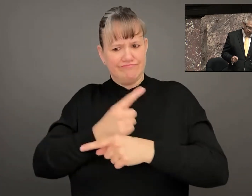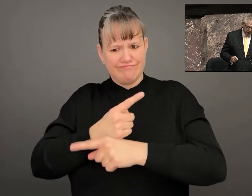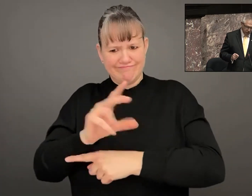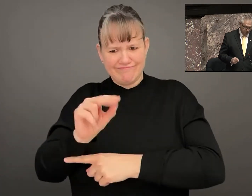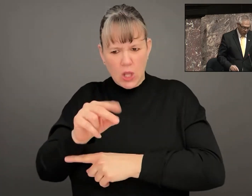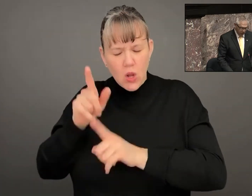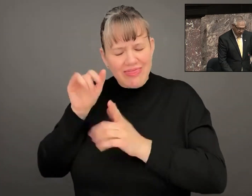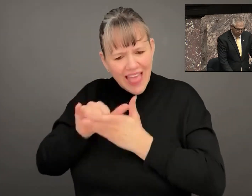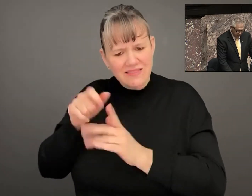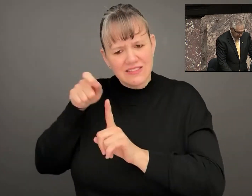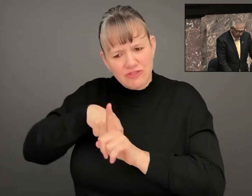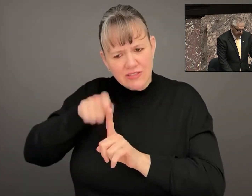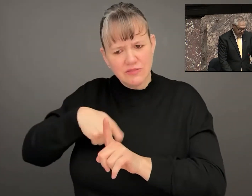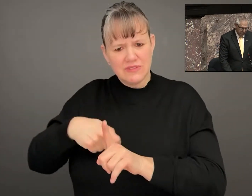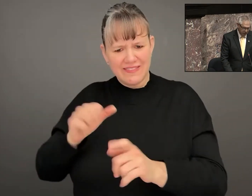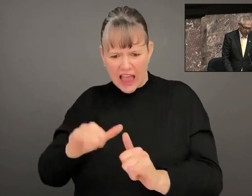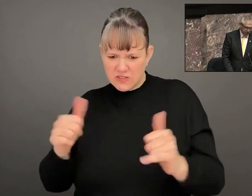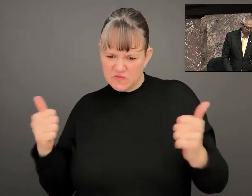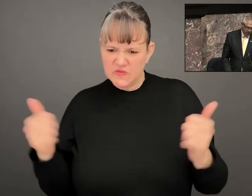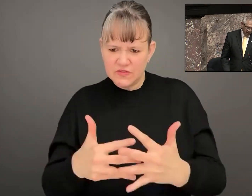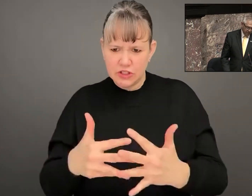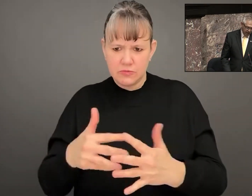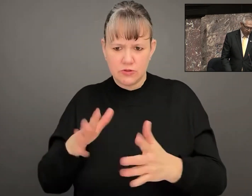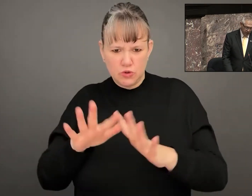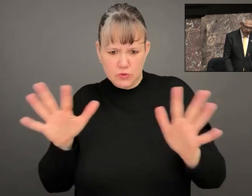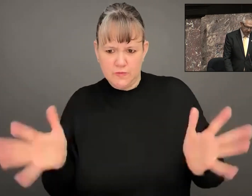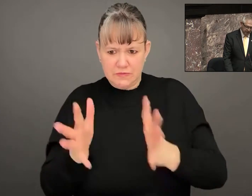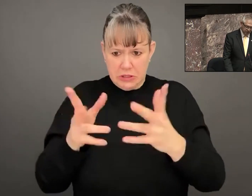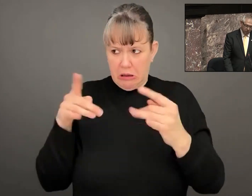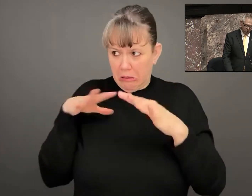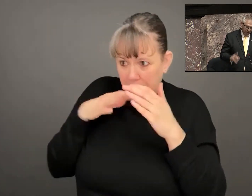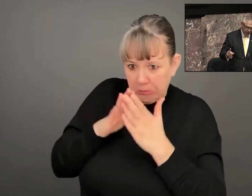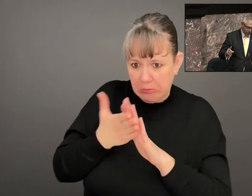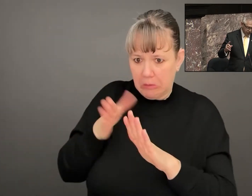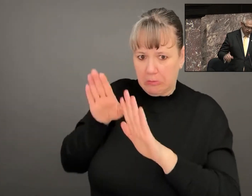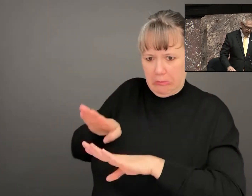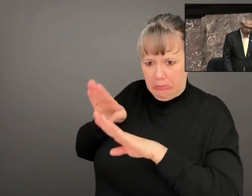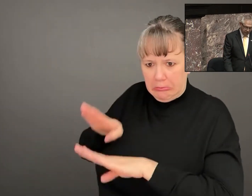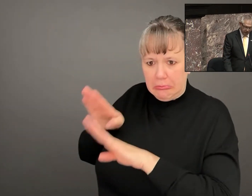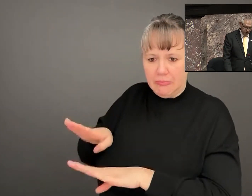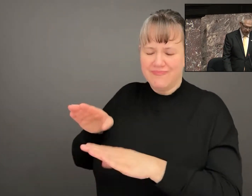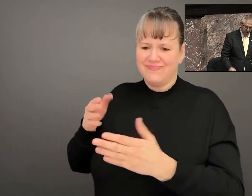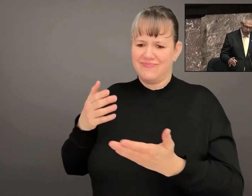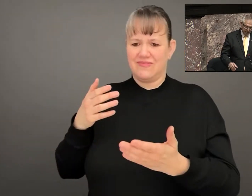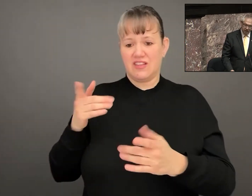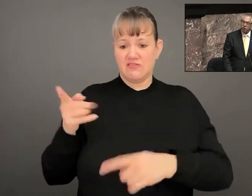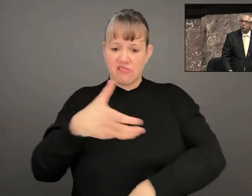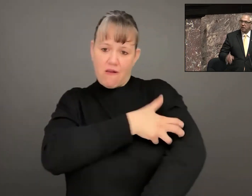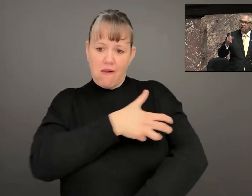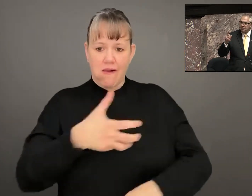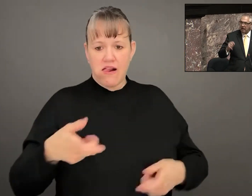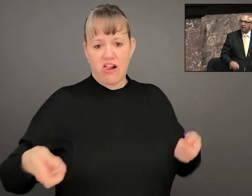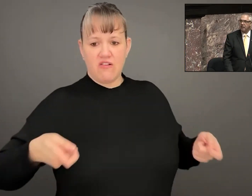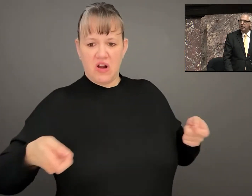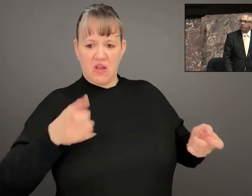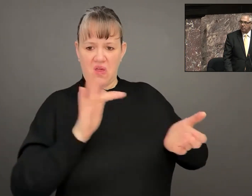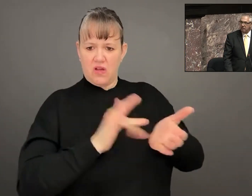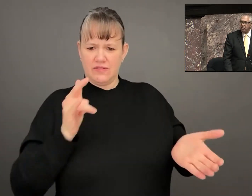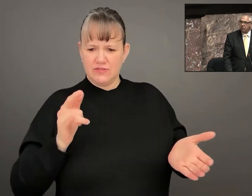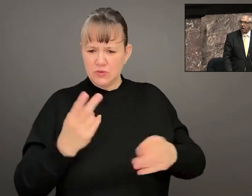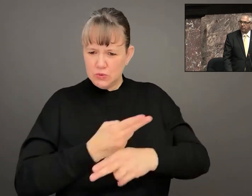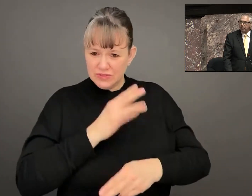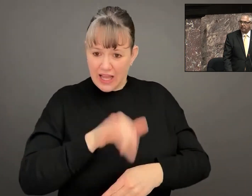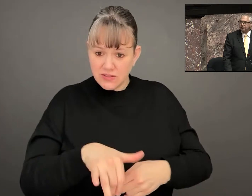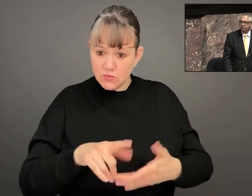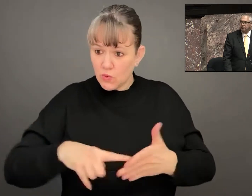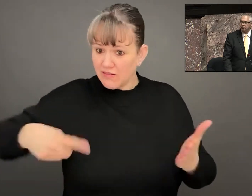this minister support the flagrant abuse of power, and is this what ranchers, guide outfitters, and residents should expect from this